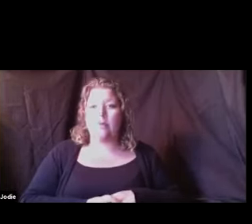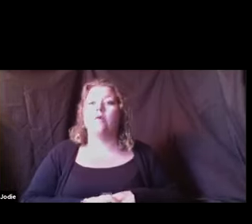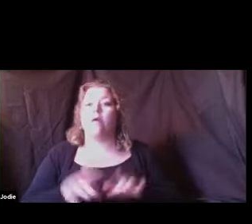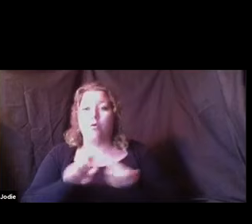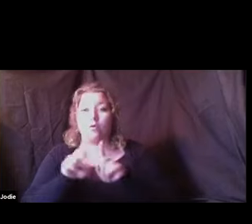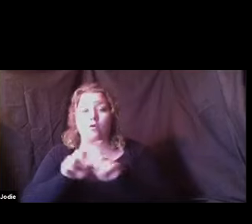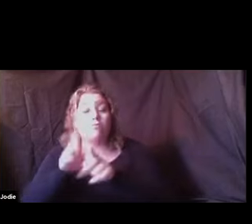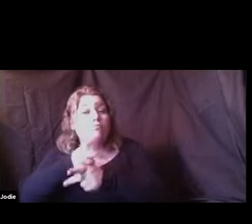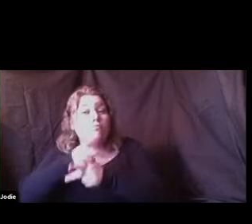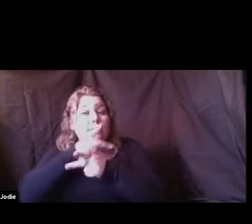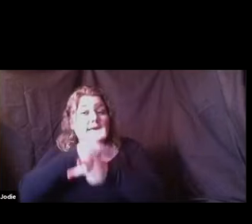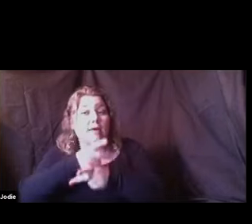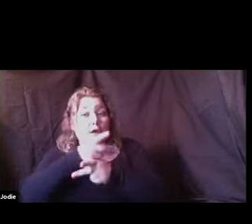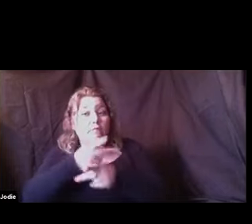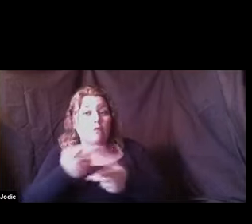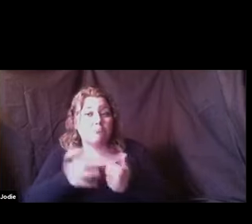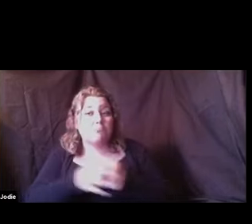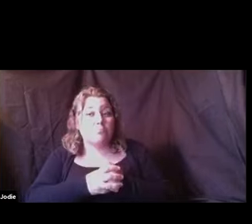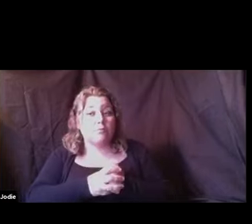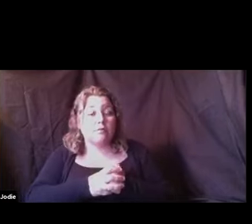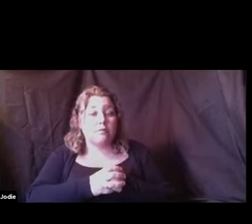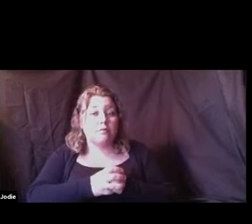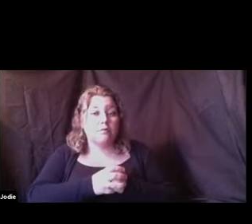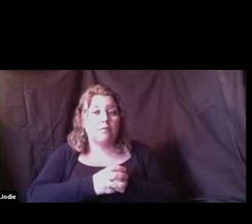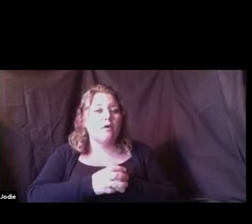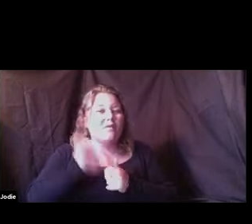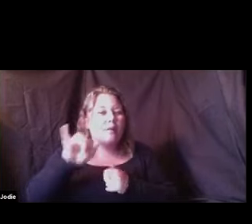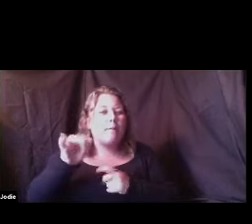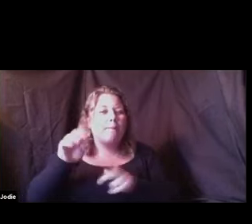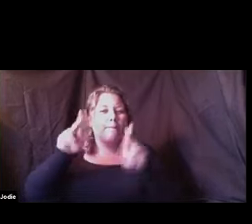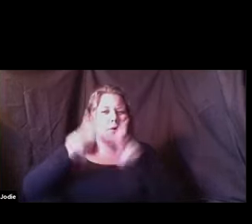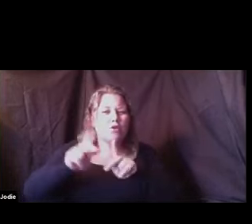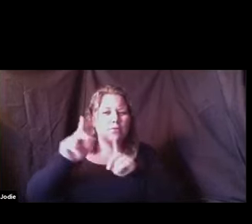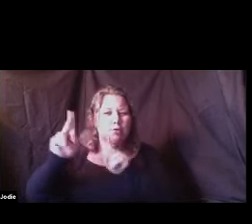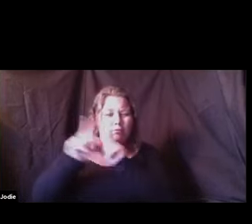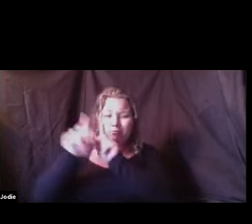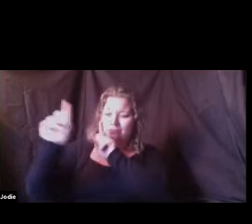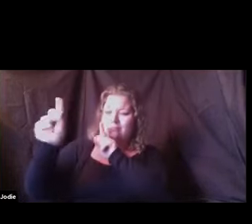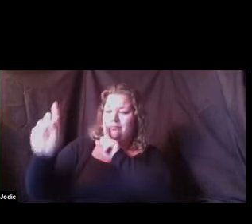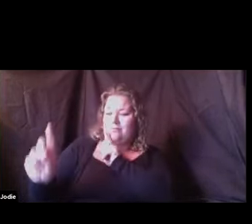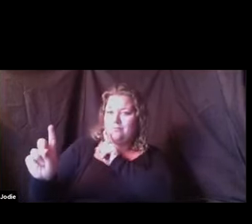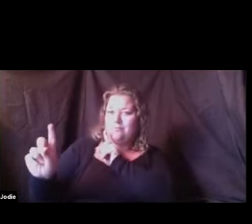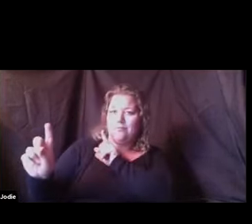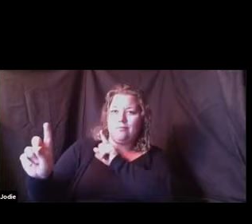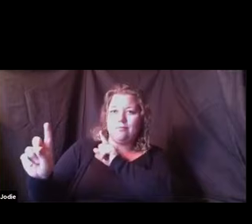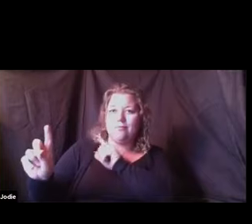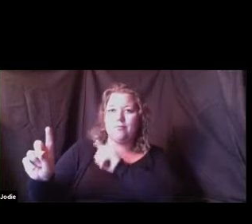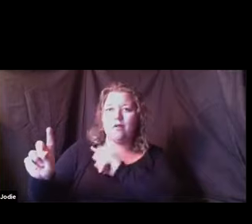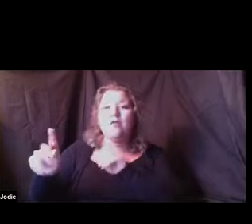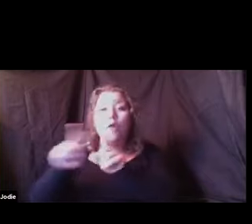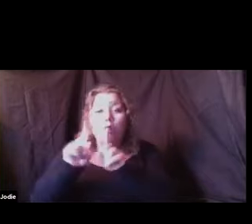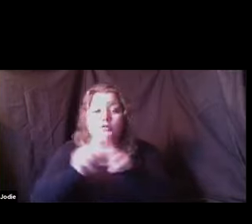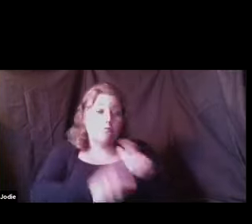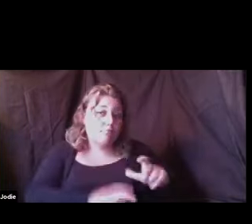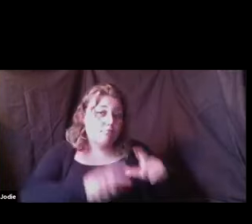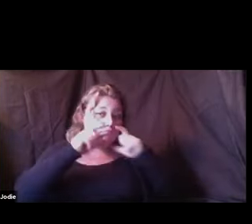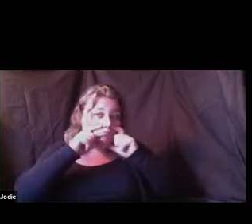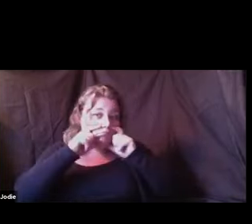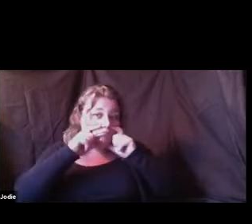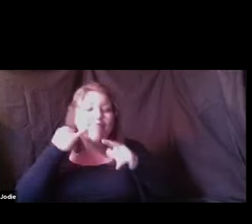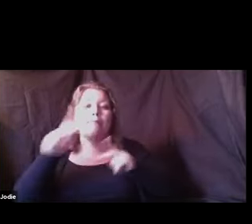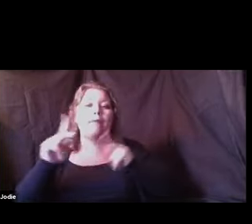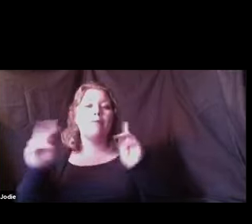take with the physical distancing and the face coverings when you're in smaller